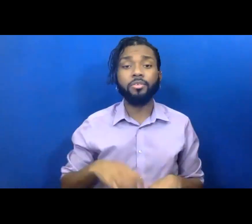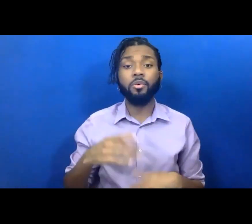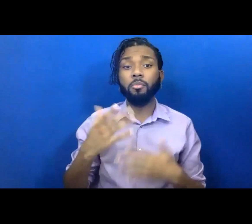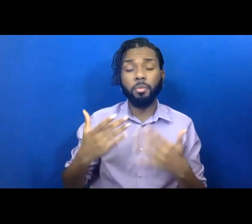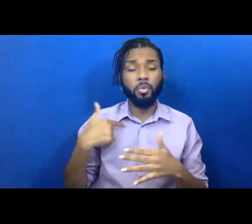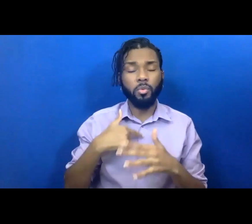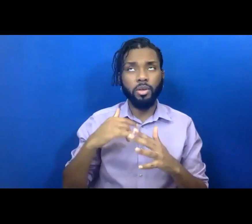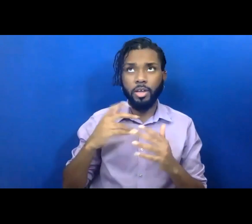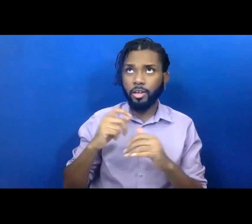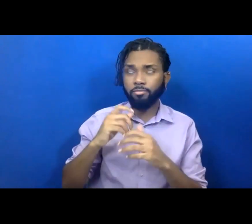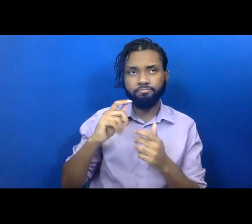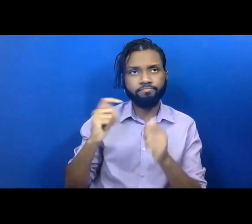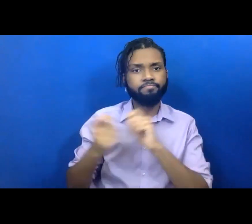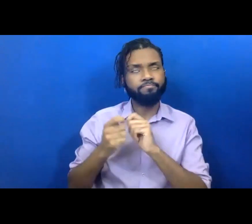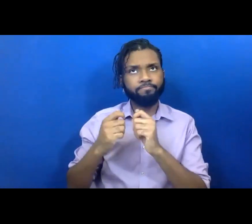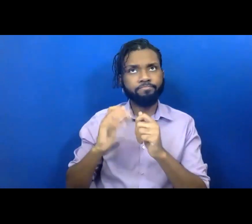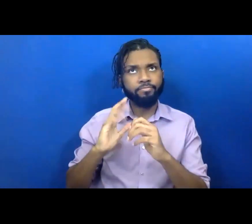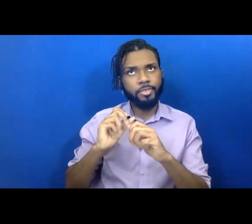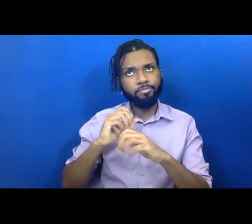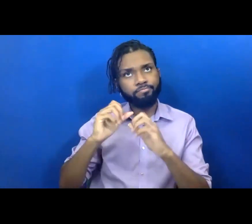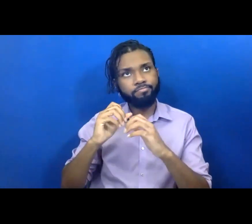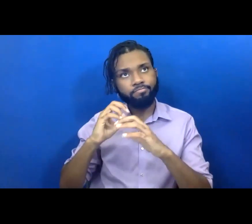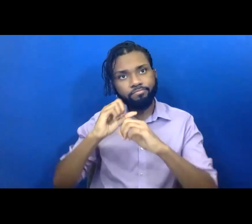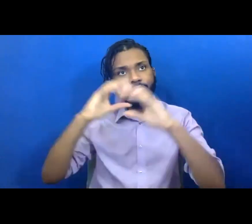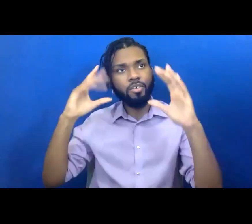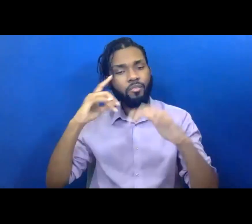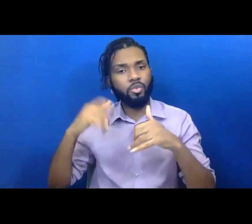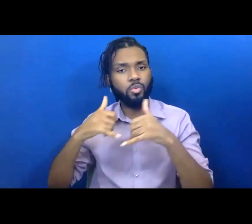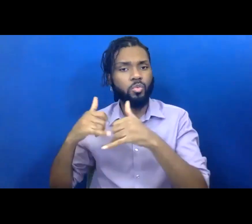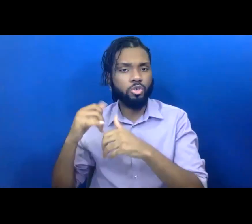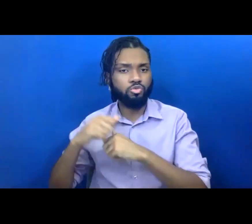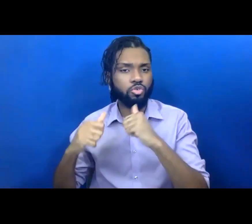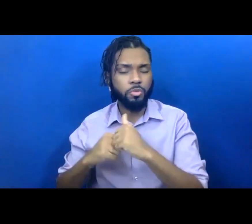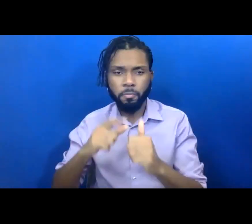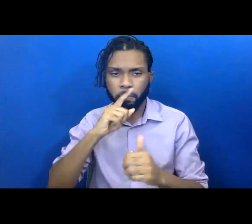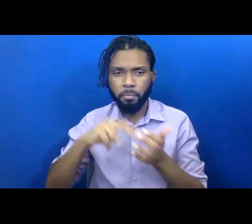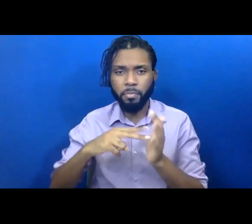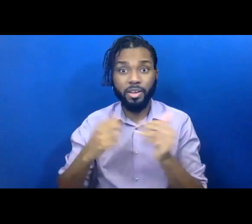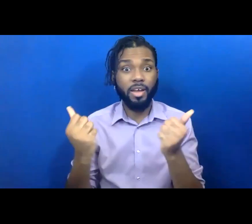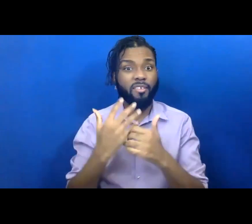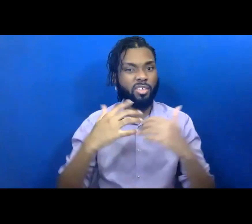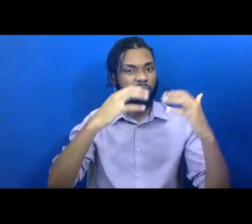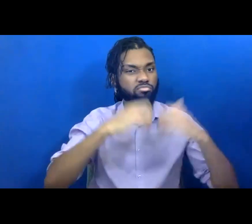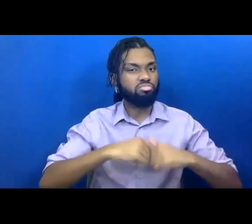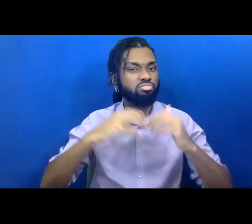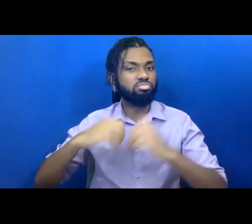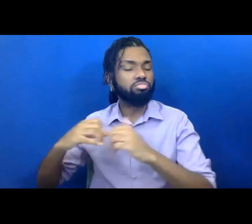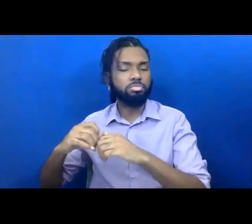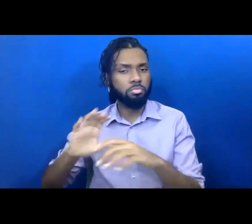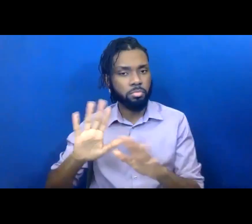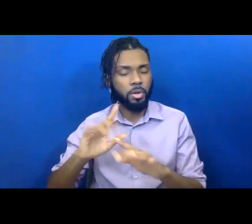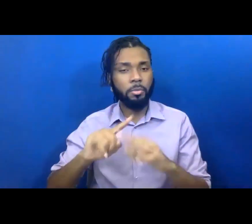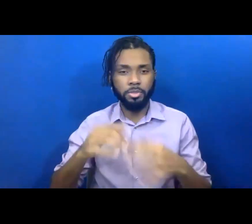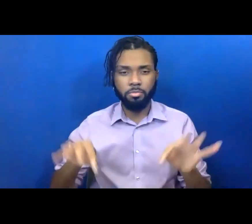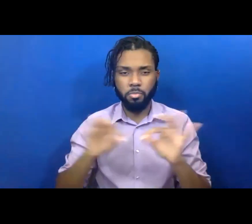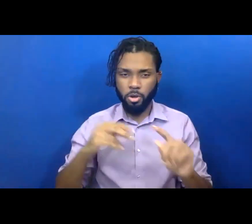reward structures that we have? And I don't think it necessarily means tearing everything down. I think it really means getting at the heart of why we have them in the